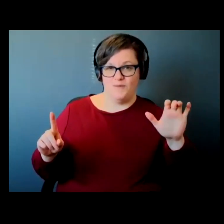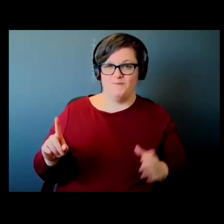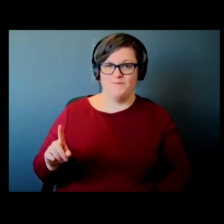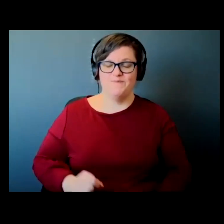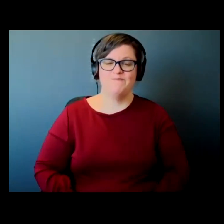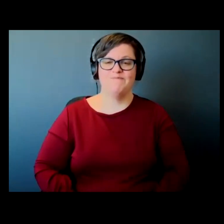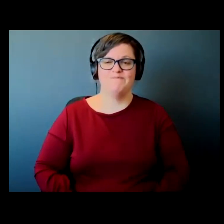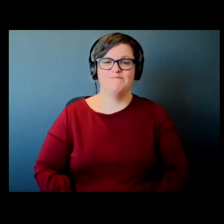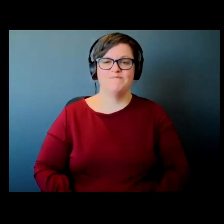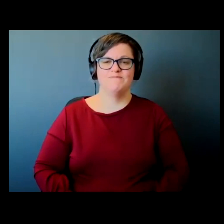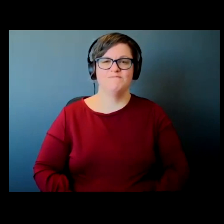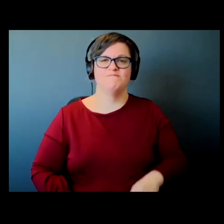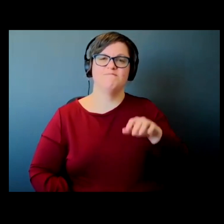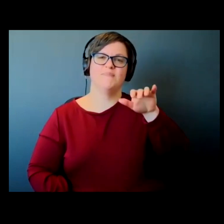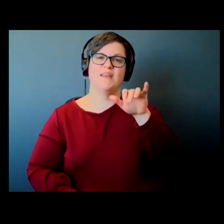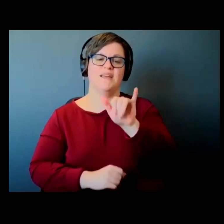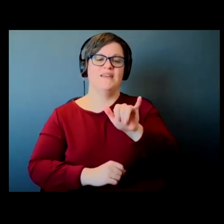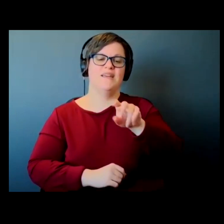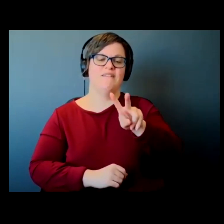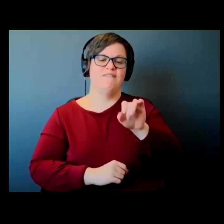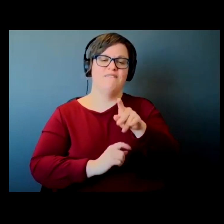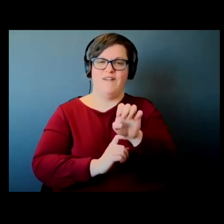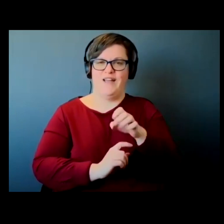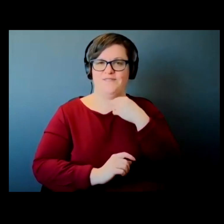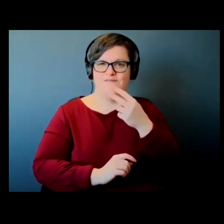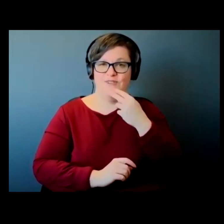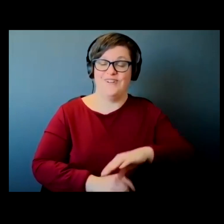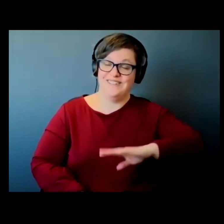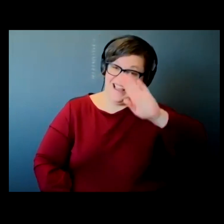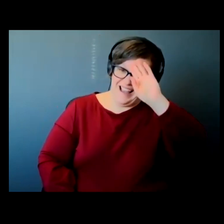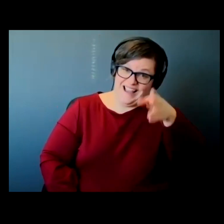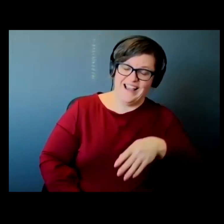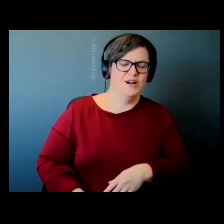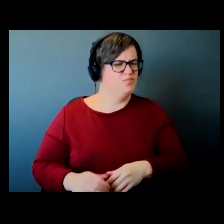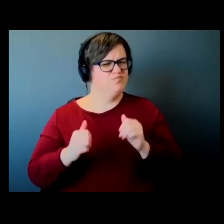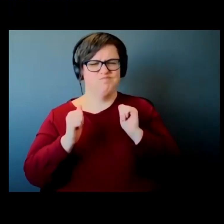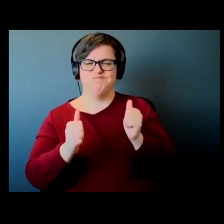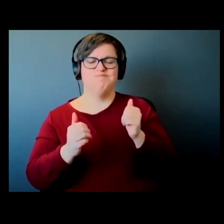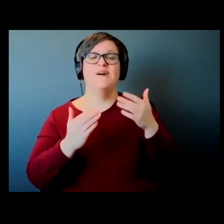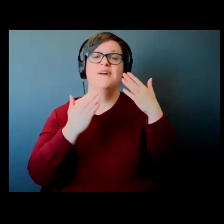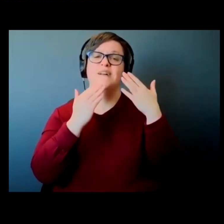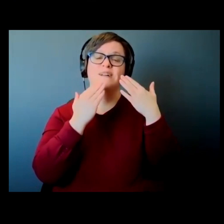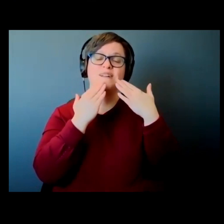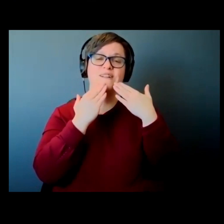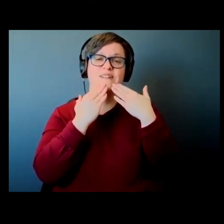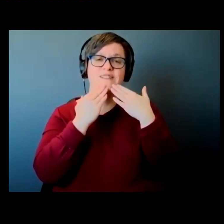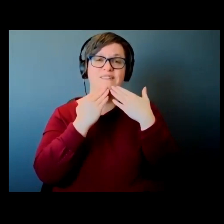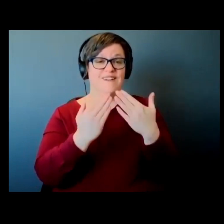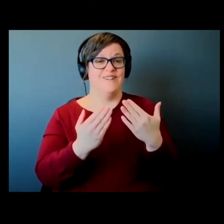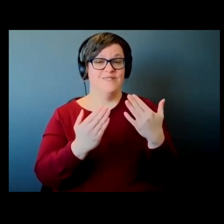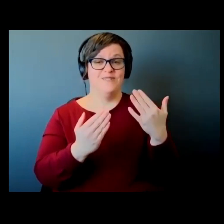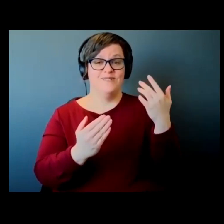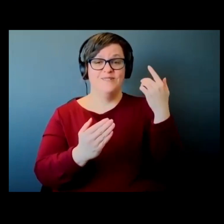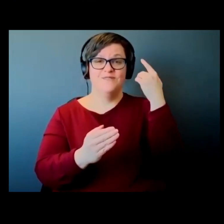So Marie. Hi. So nice for you to join us from wherever